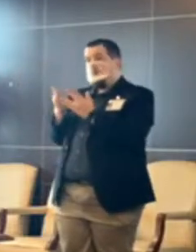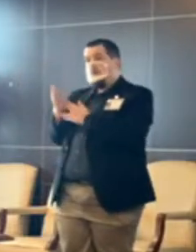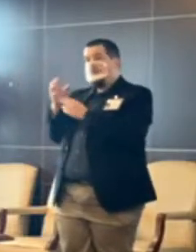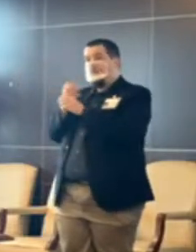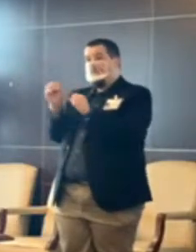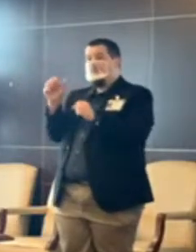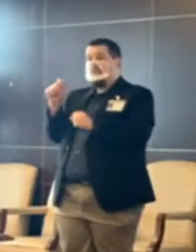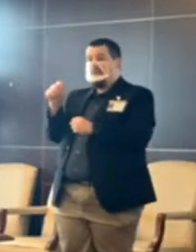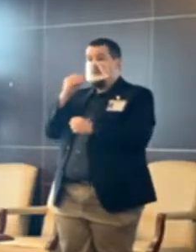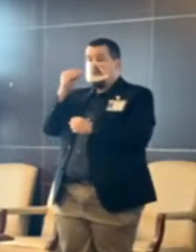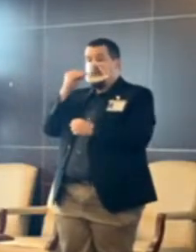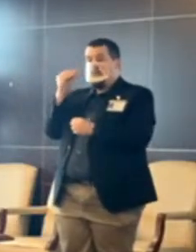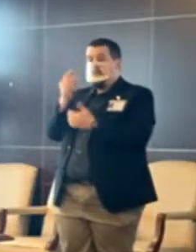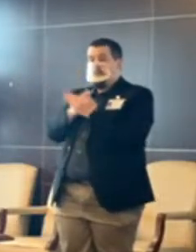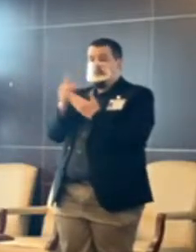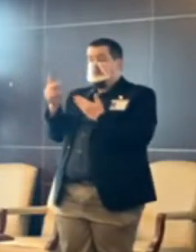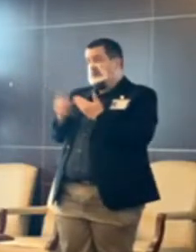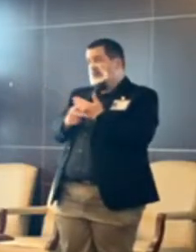Home program.